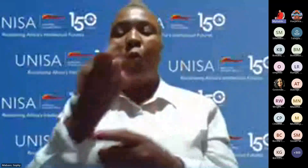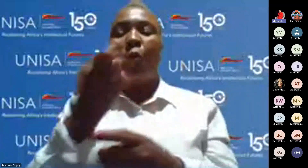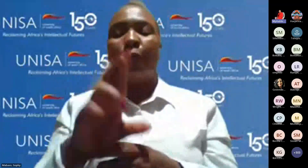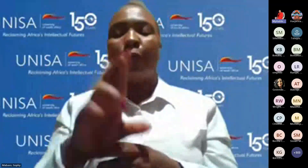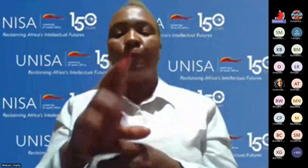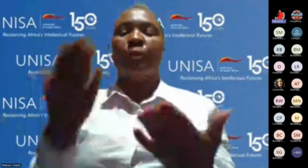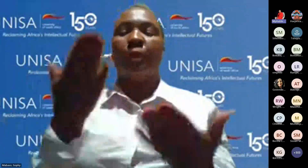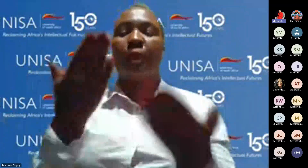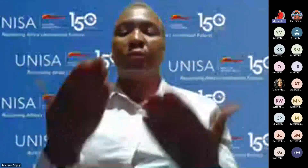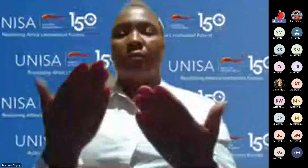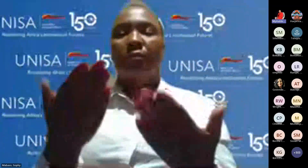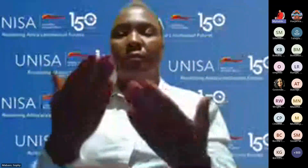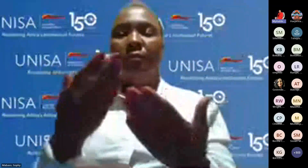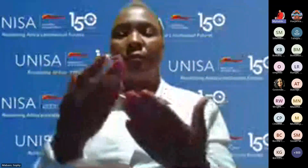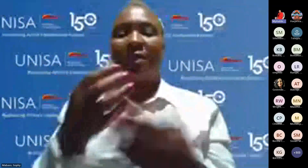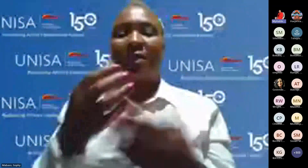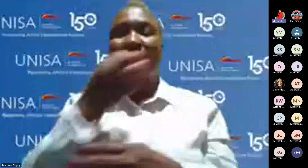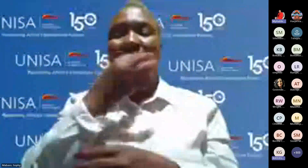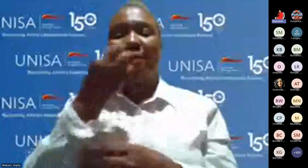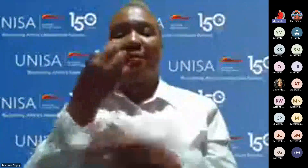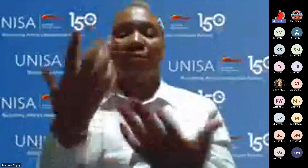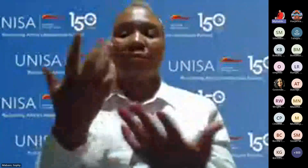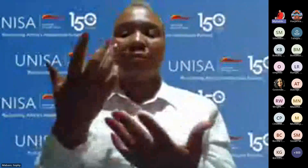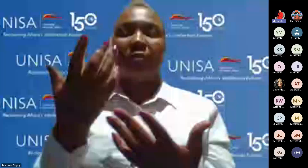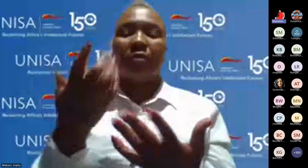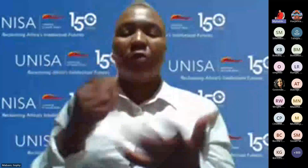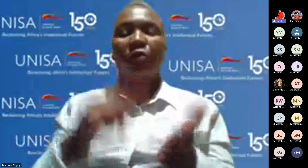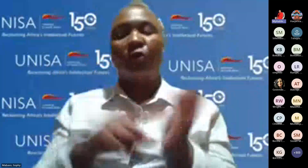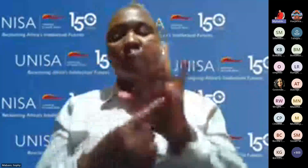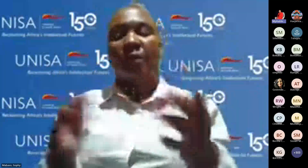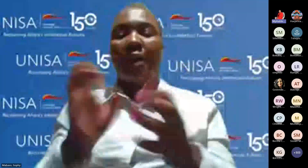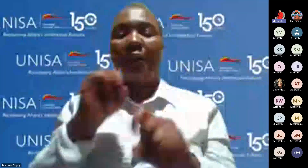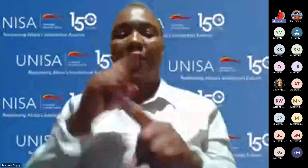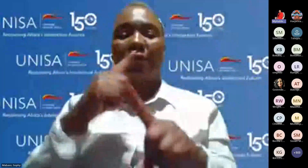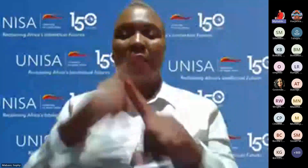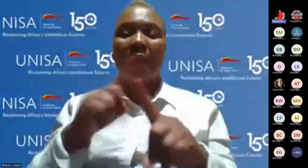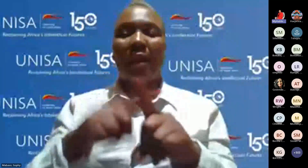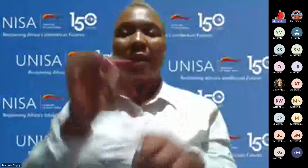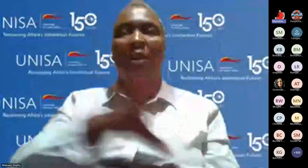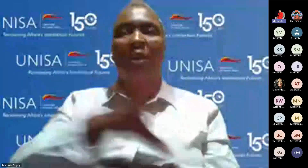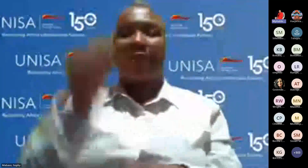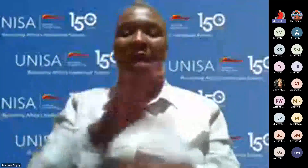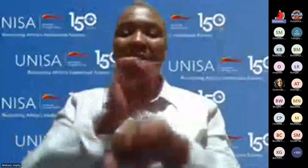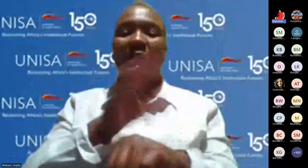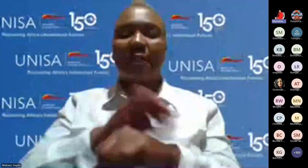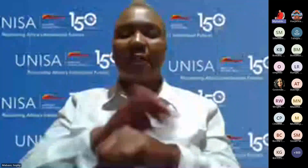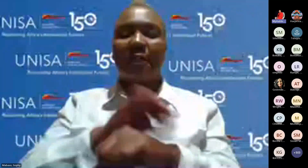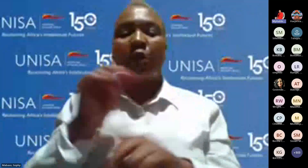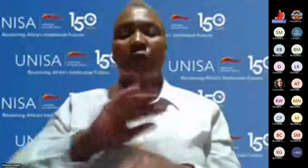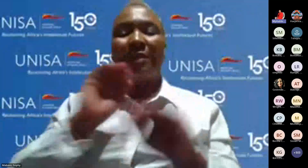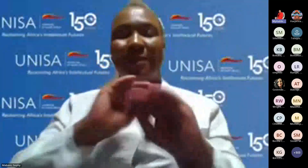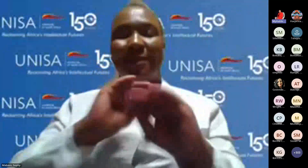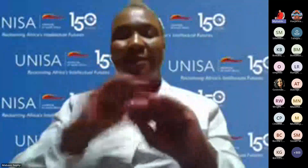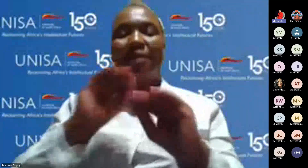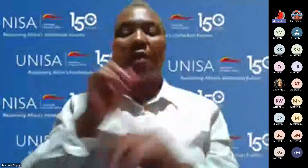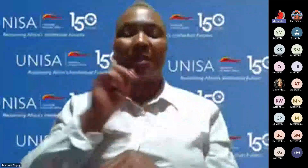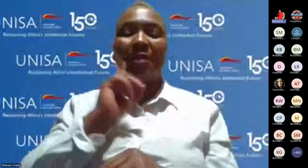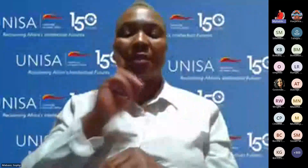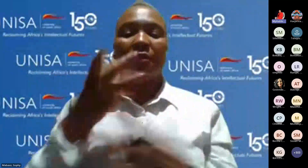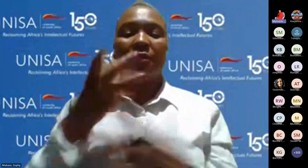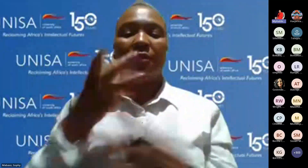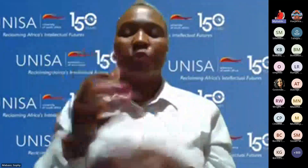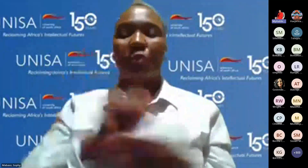just indicate, for example, if it is South African Council of Teachers, you'll just write South African Council